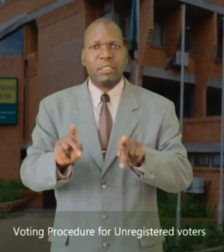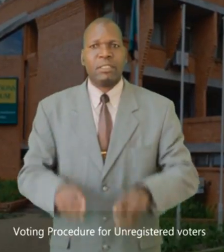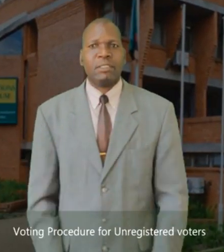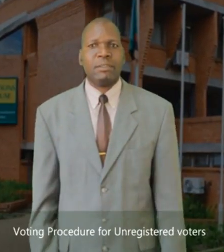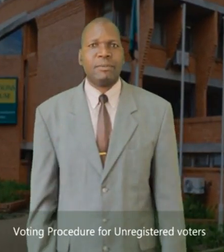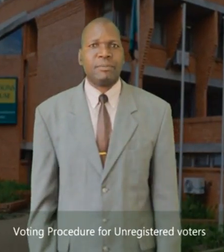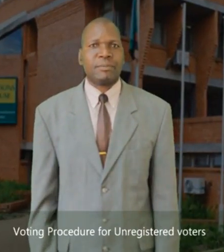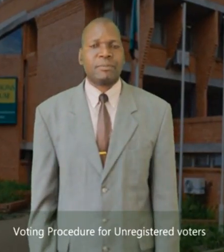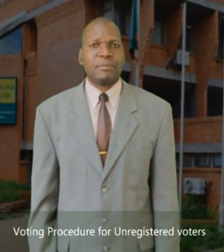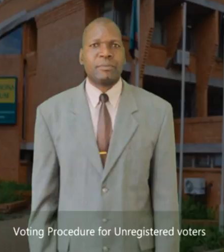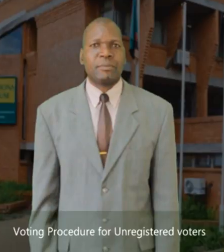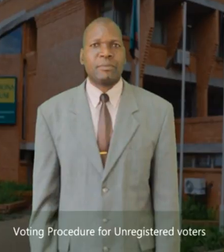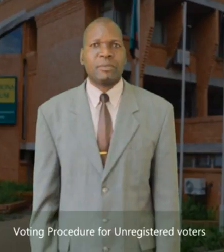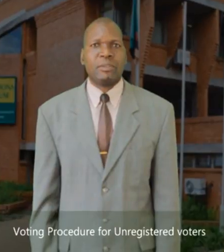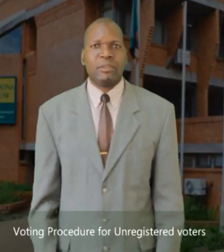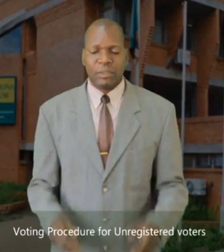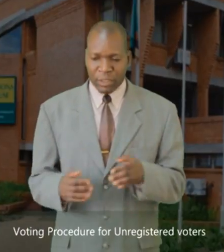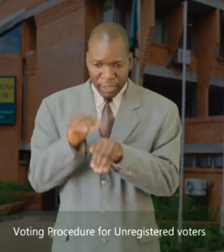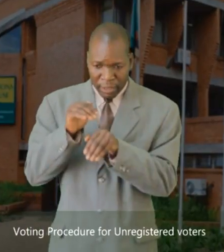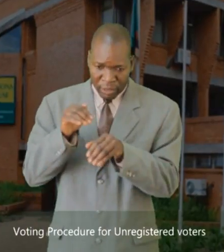Voting procedure for unregistered voters.